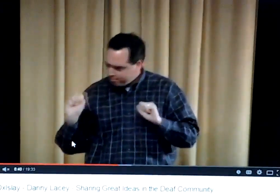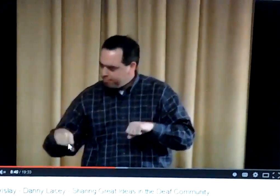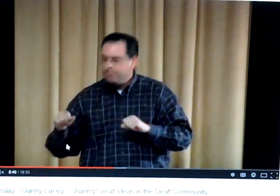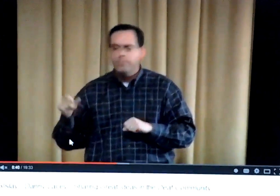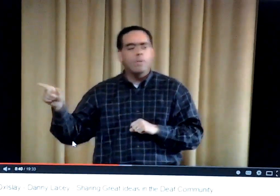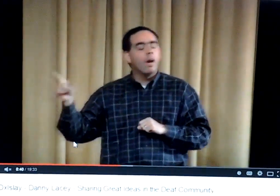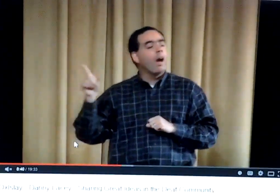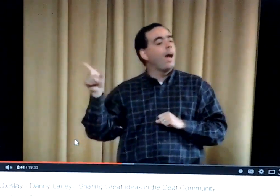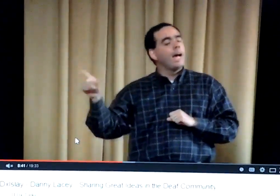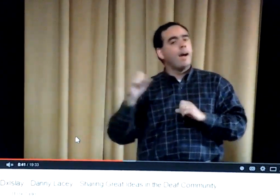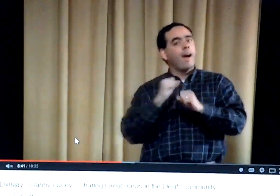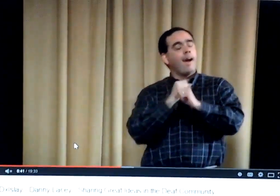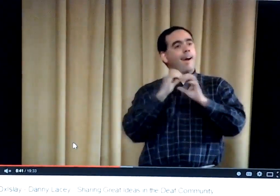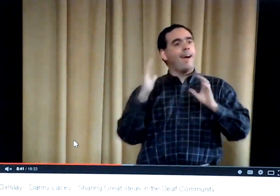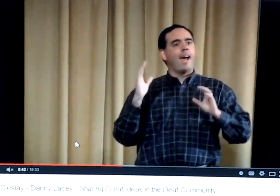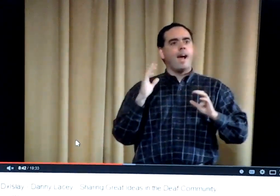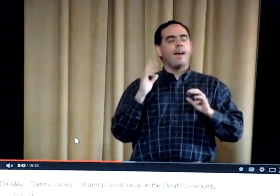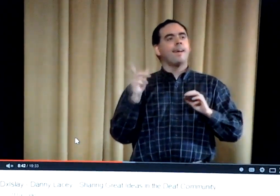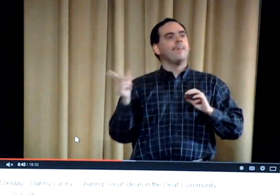and I think in the Institute that was a great idea.